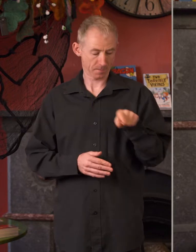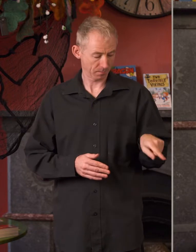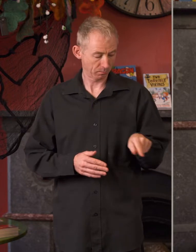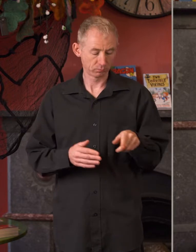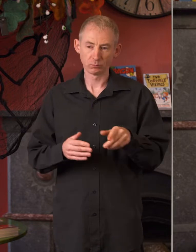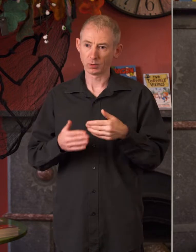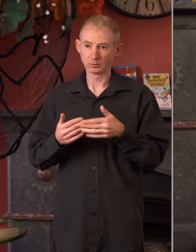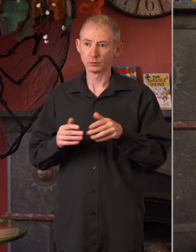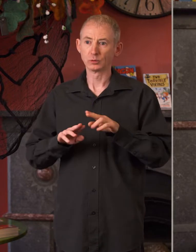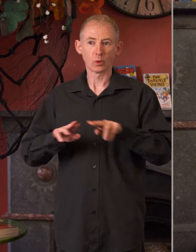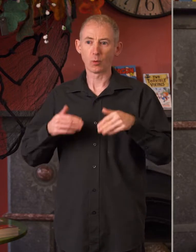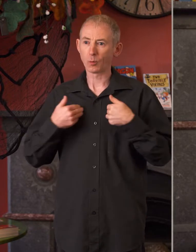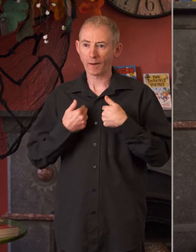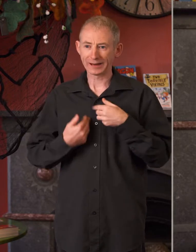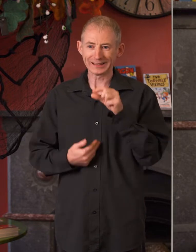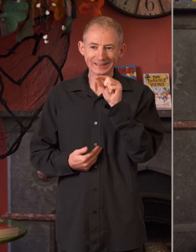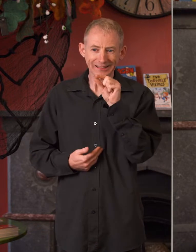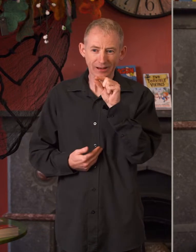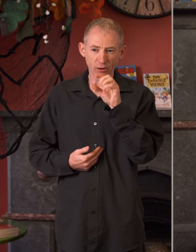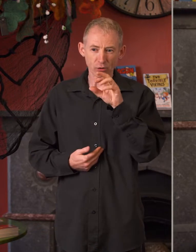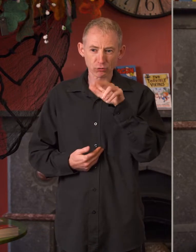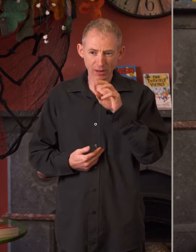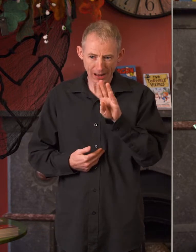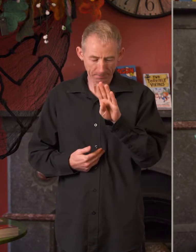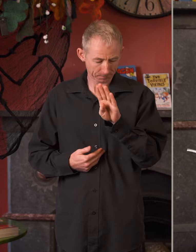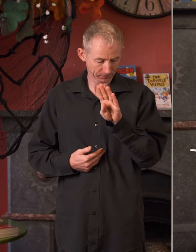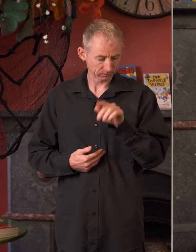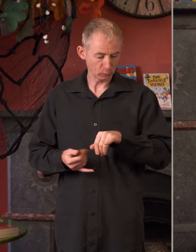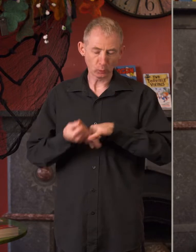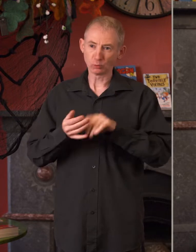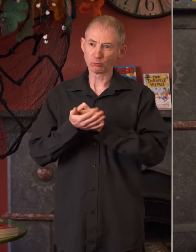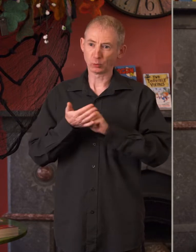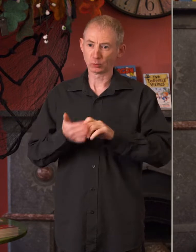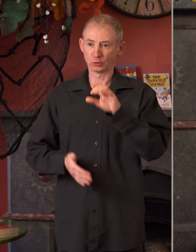Little Crab by Chris Haughton from Walker Books.